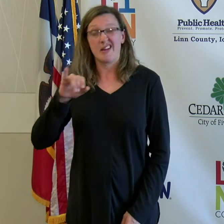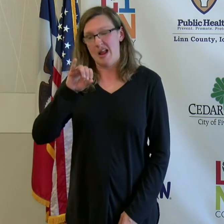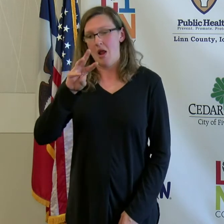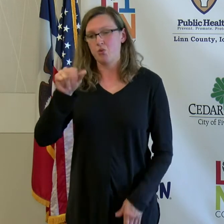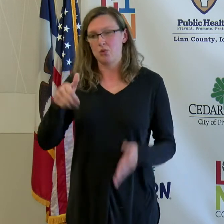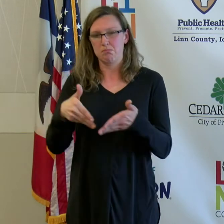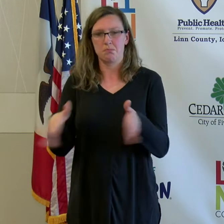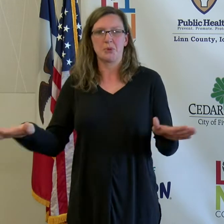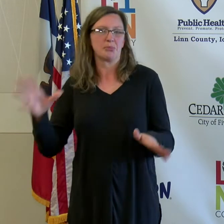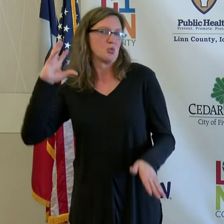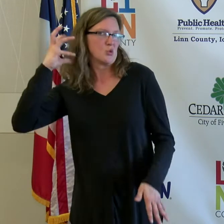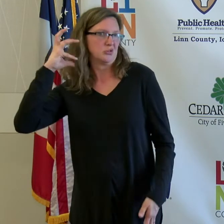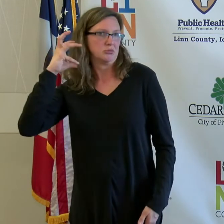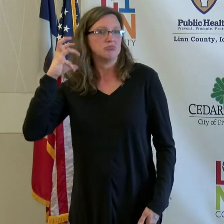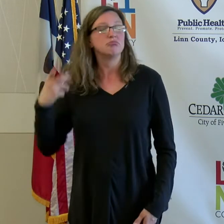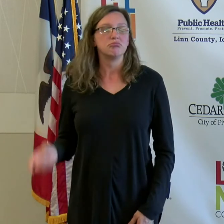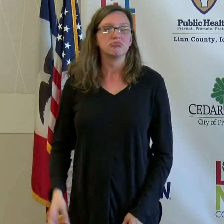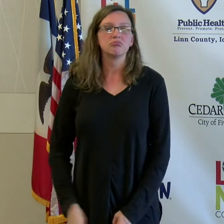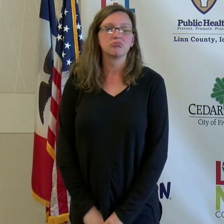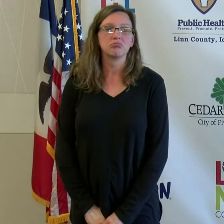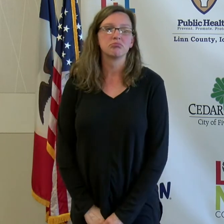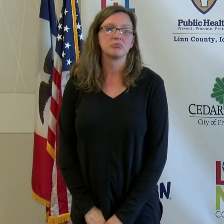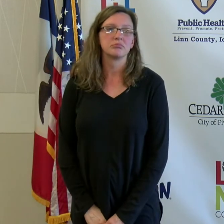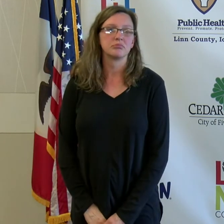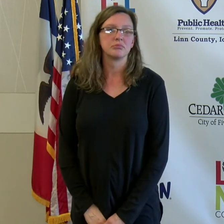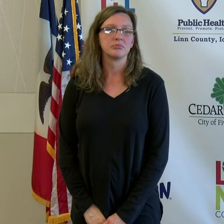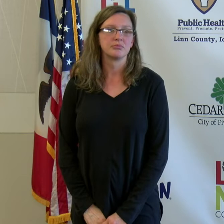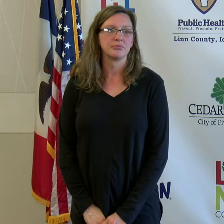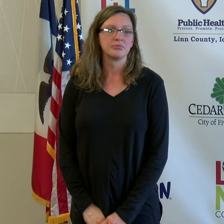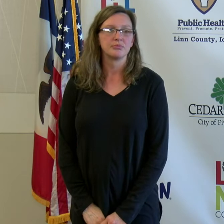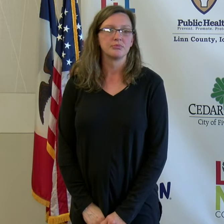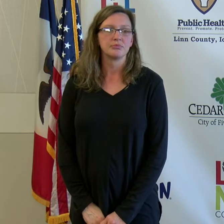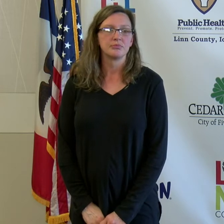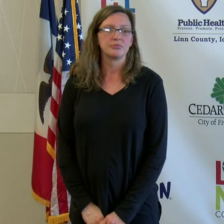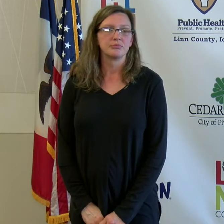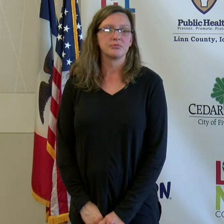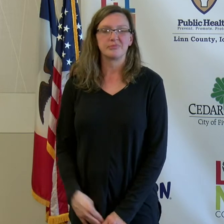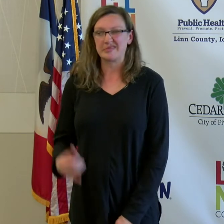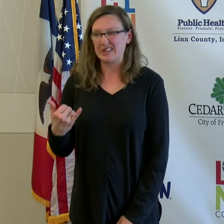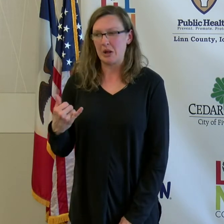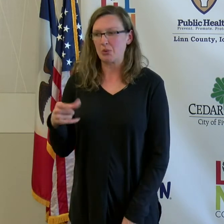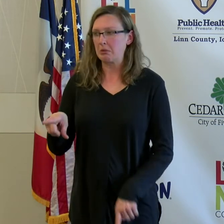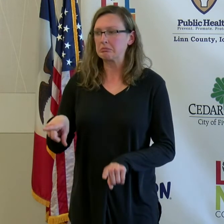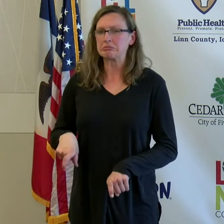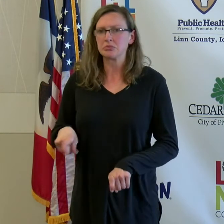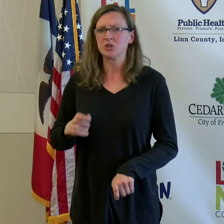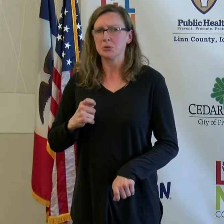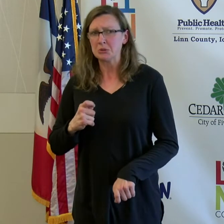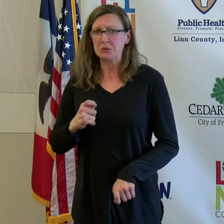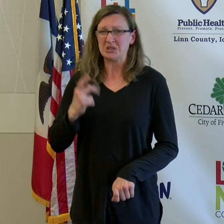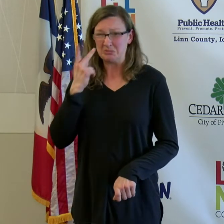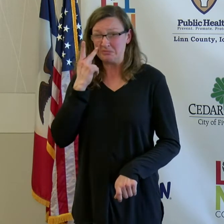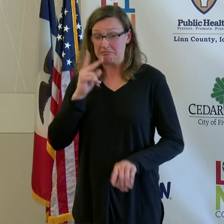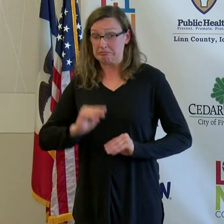then go ahead. Can you do a quick mic check for us, please?